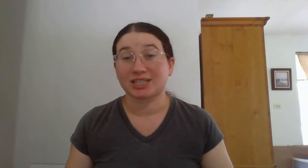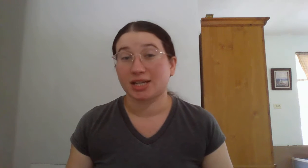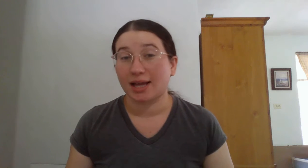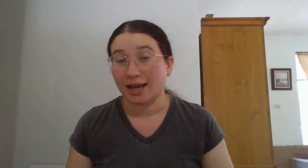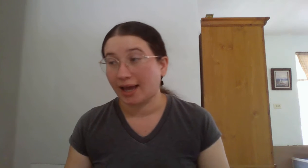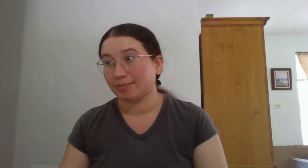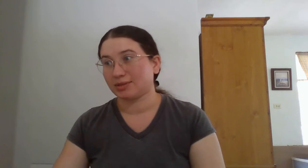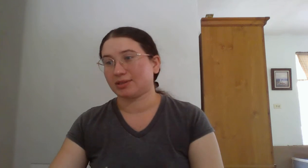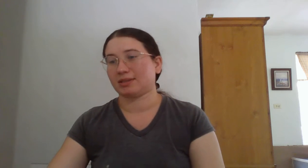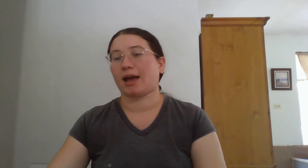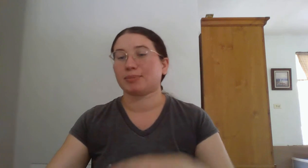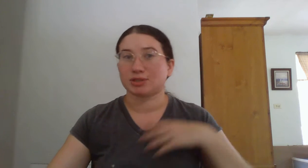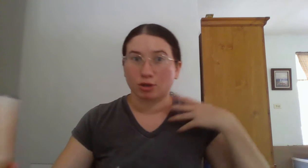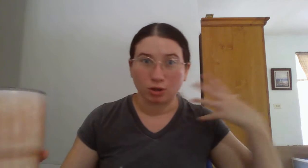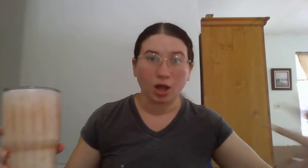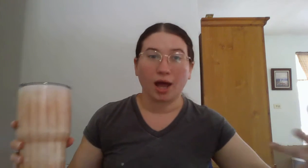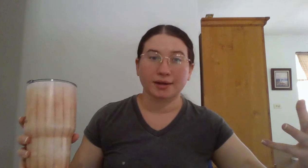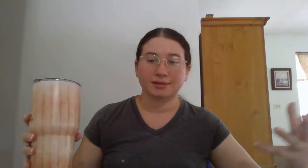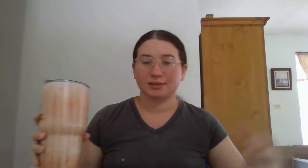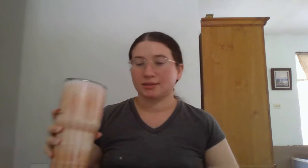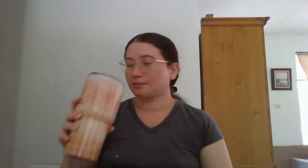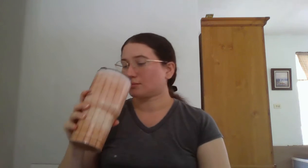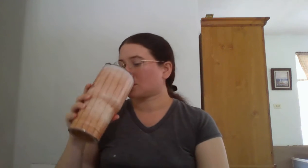actually happens. It happens a lot.